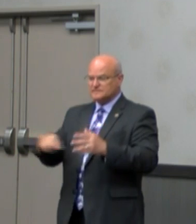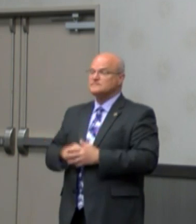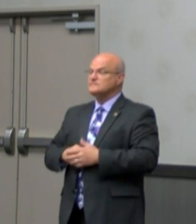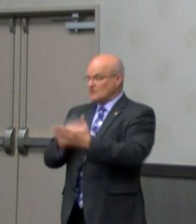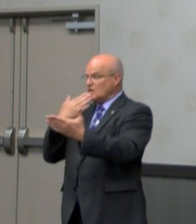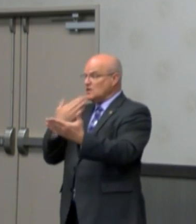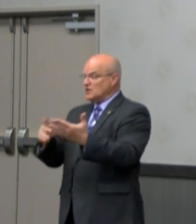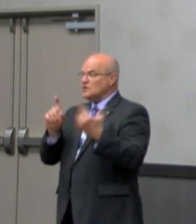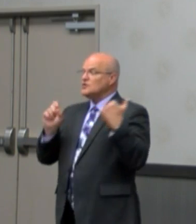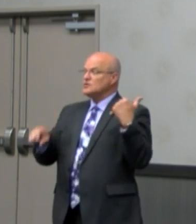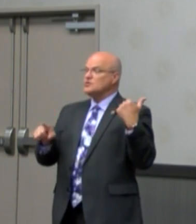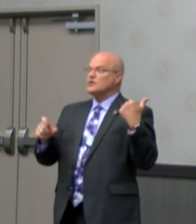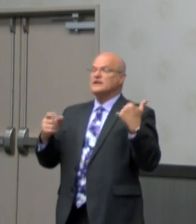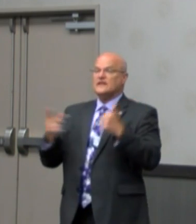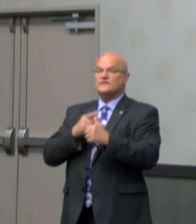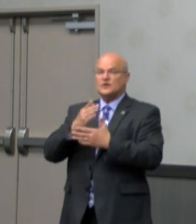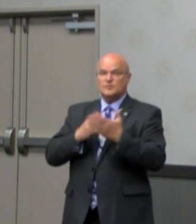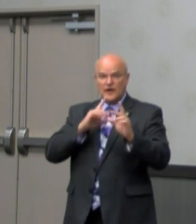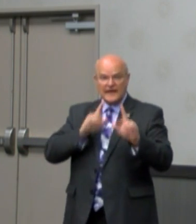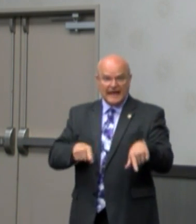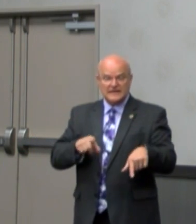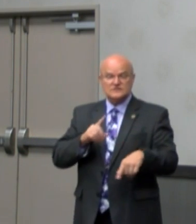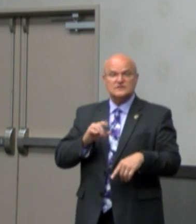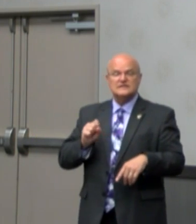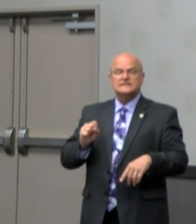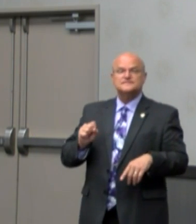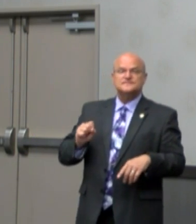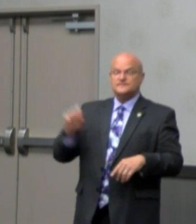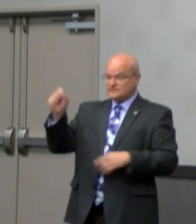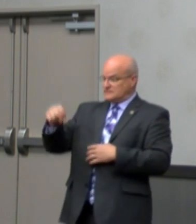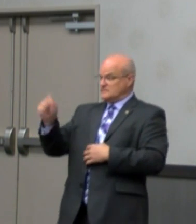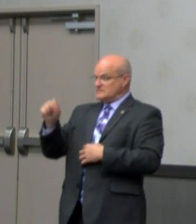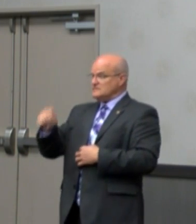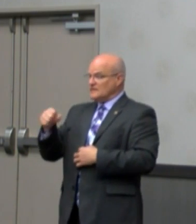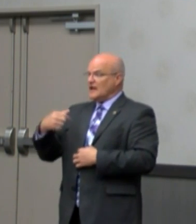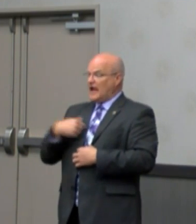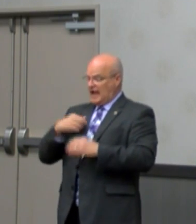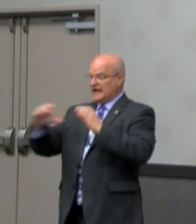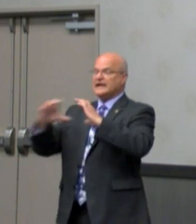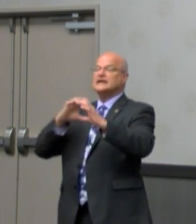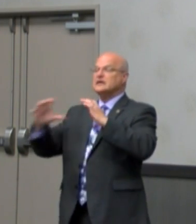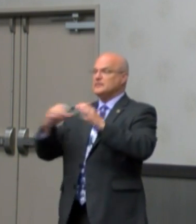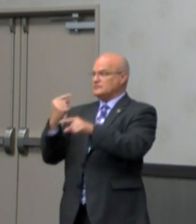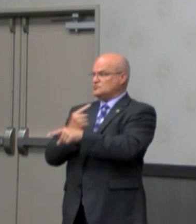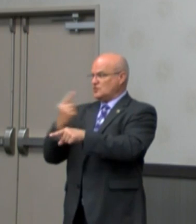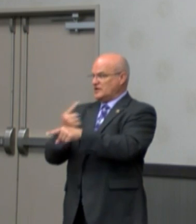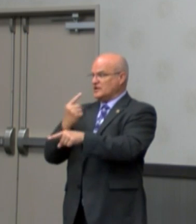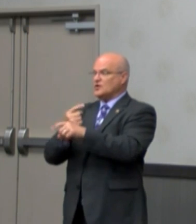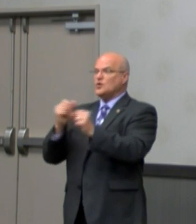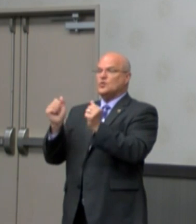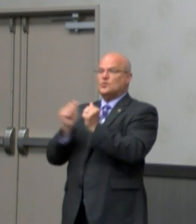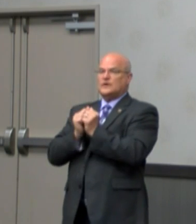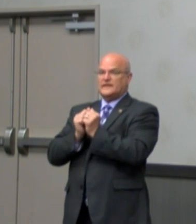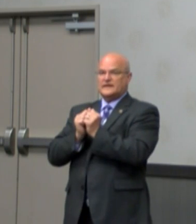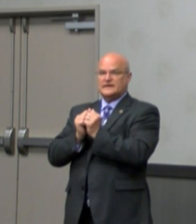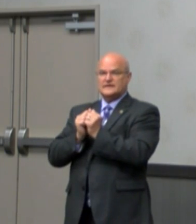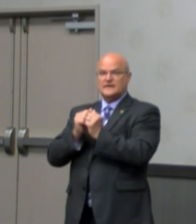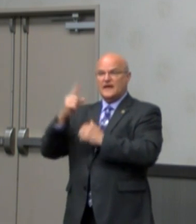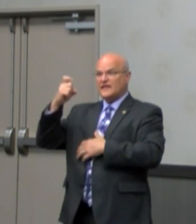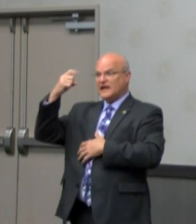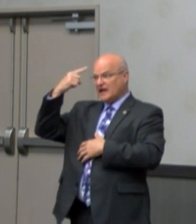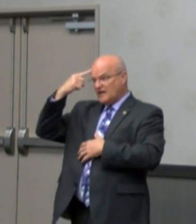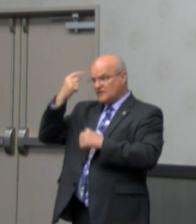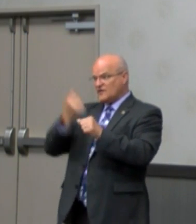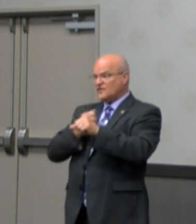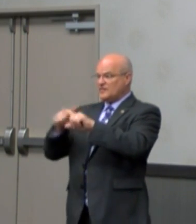Very good question, and the first part of the answer is yes, I communicate regularly with the